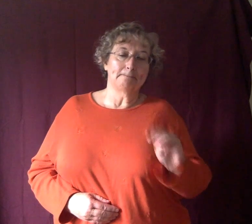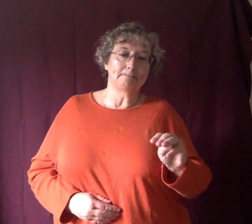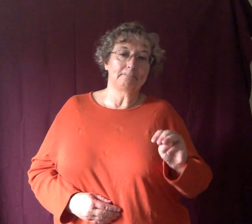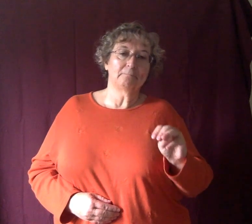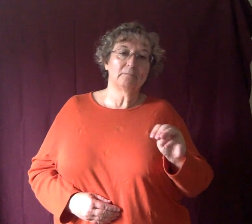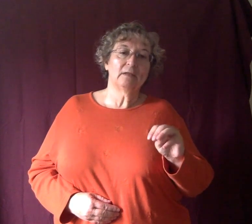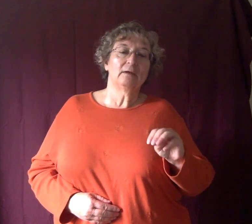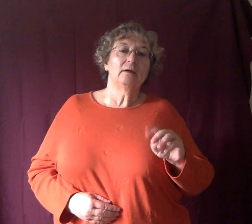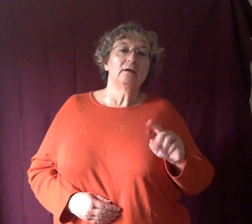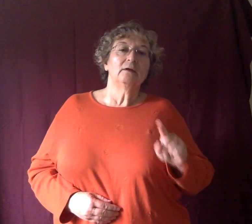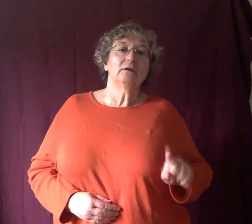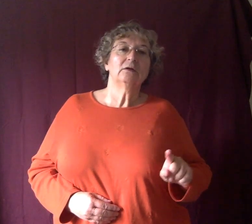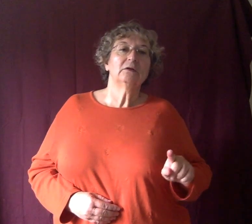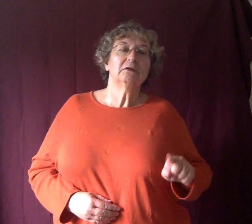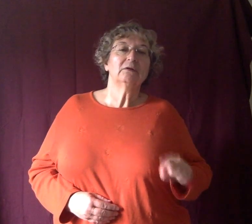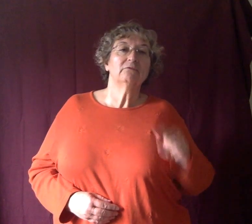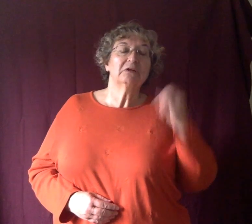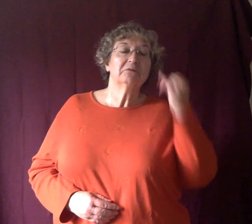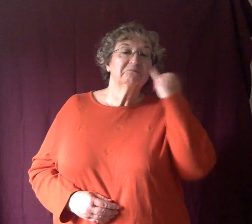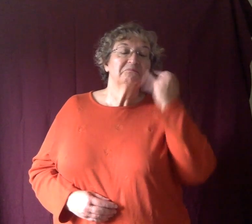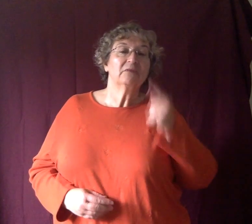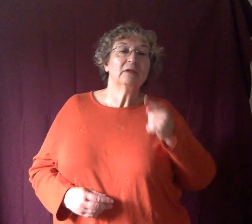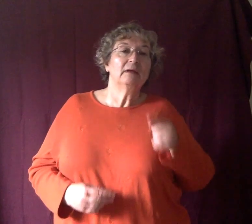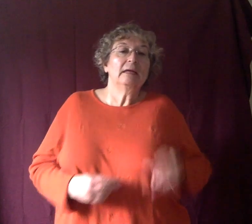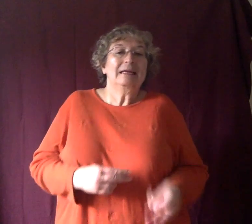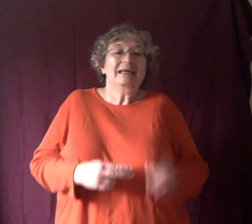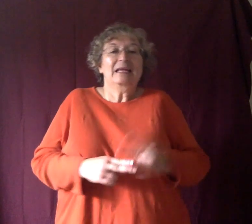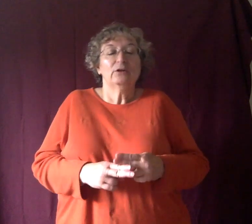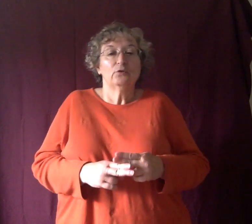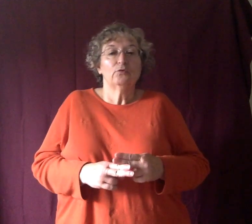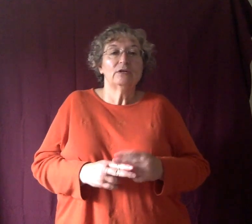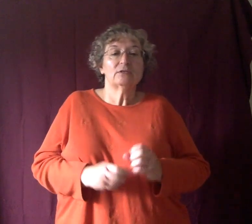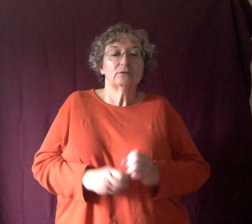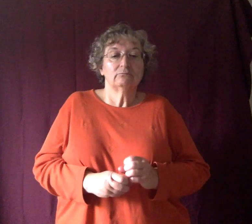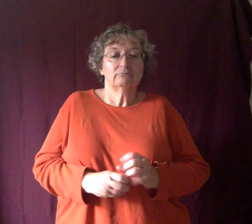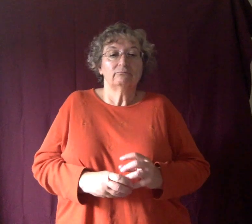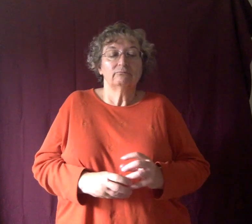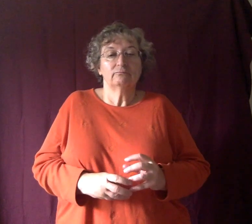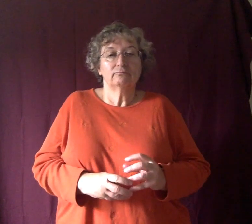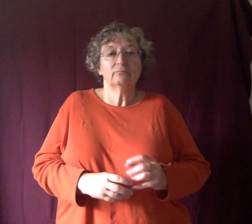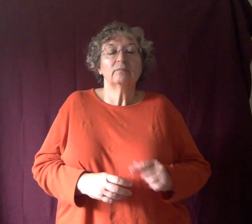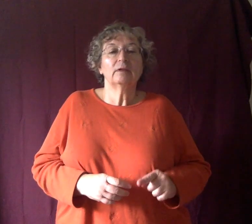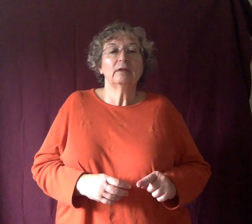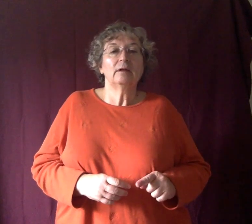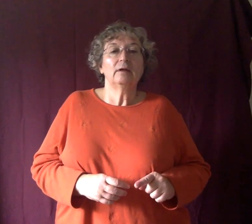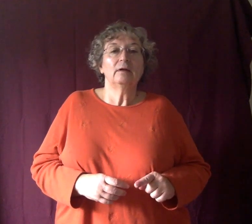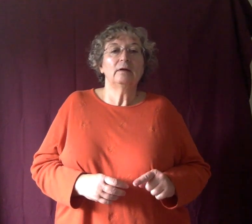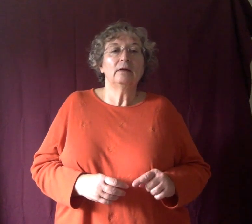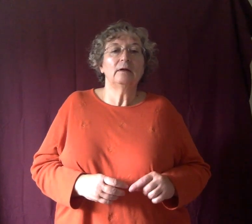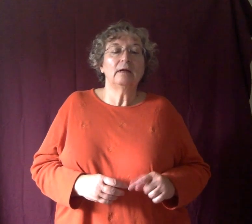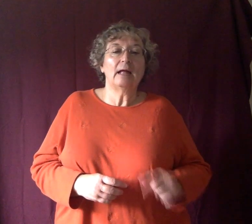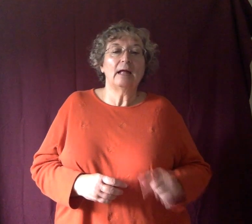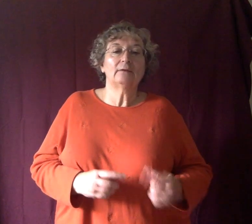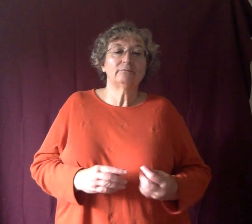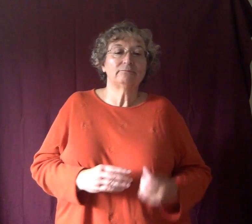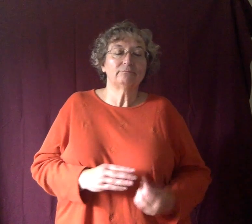rectum can detect increased presence of feces or increased stretch in the walls. Information will be sent to your brain, and you will